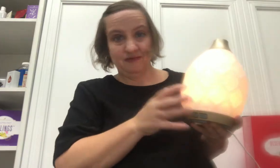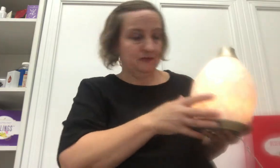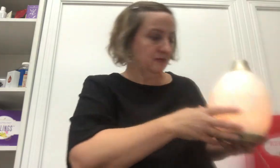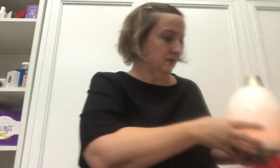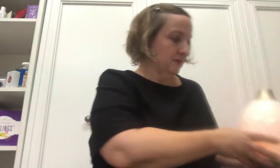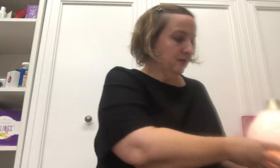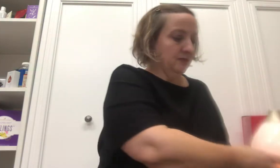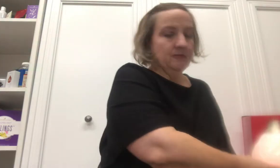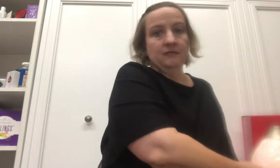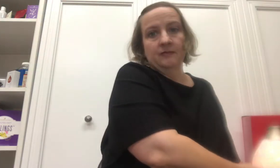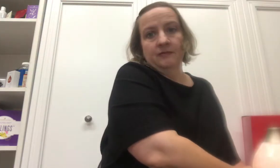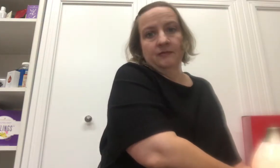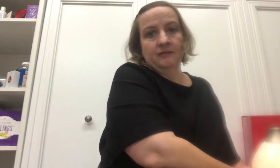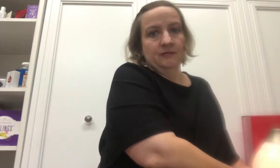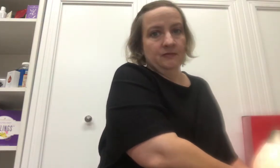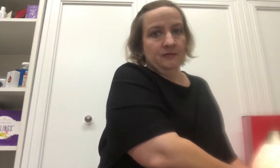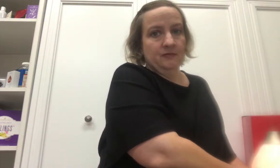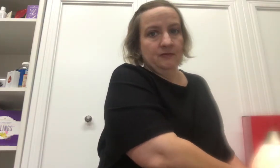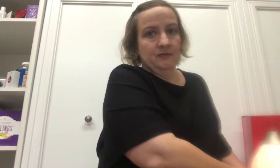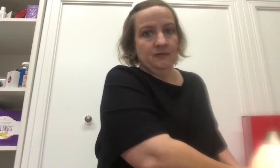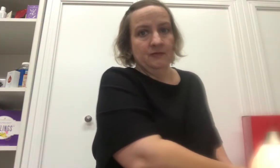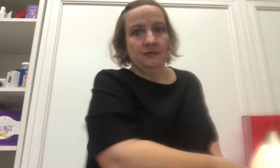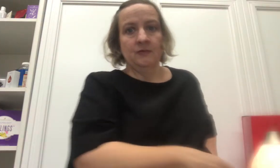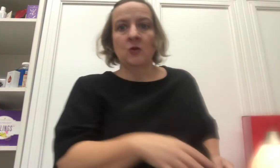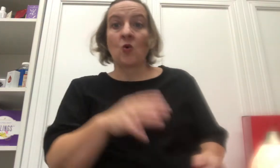And I'll go ahead and leave it on this candle setting.